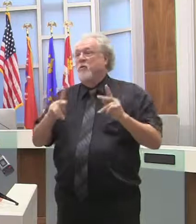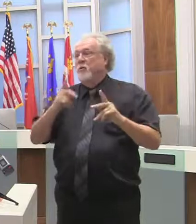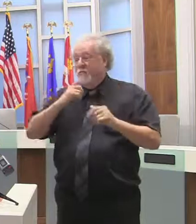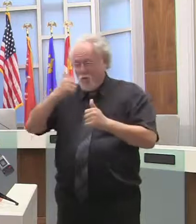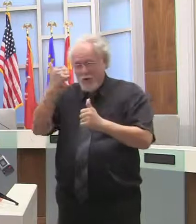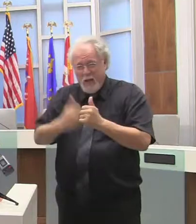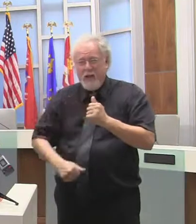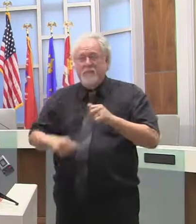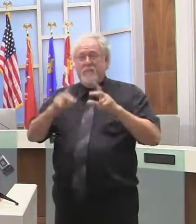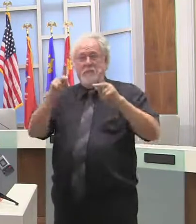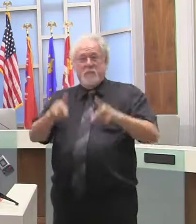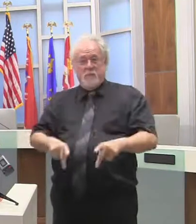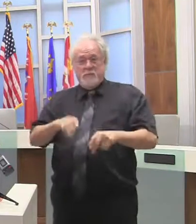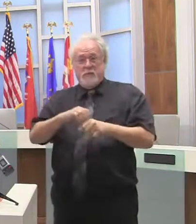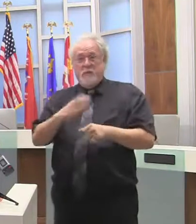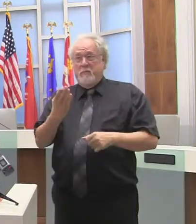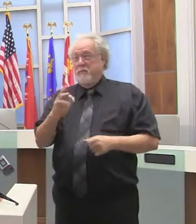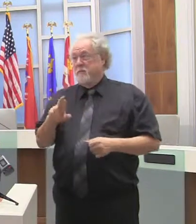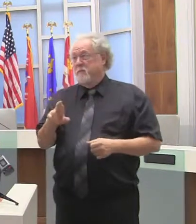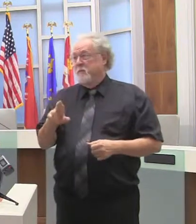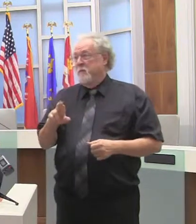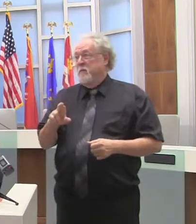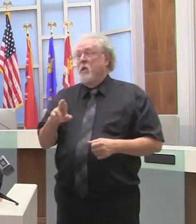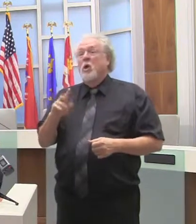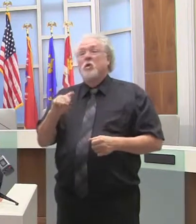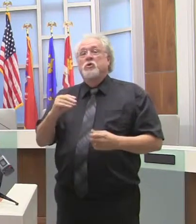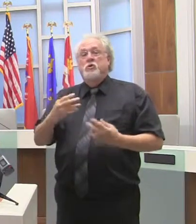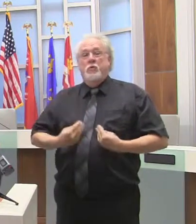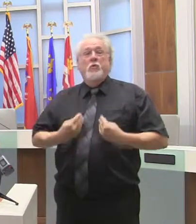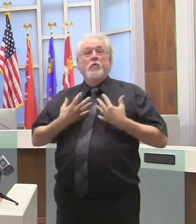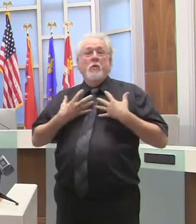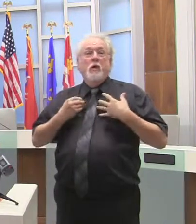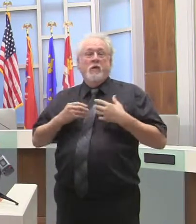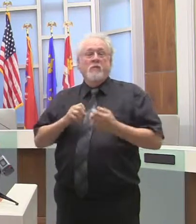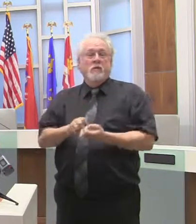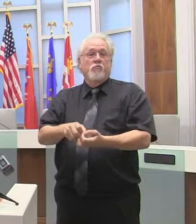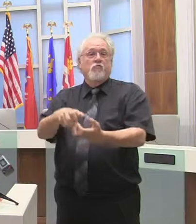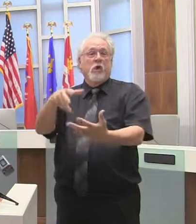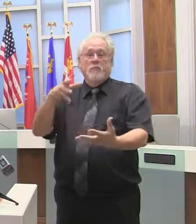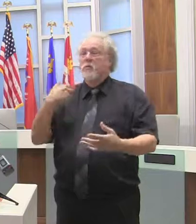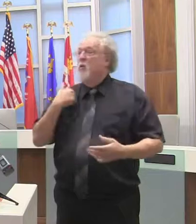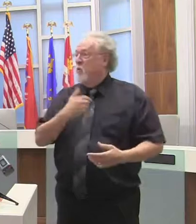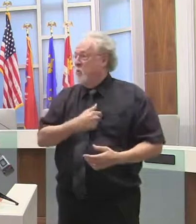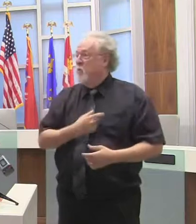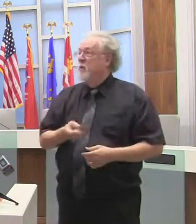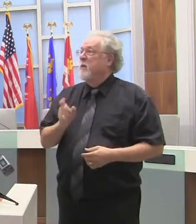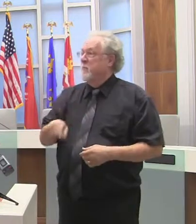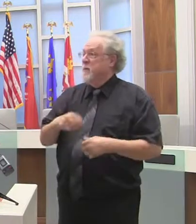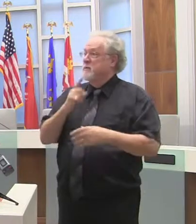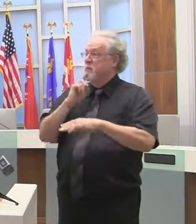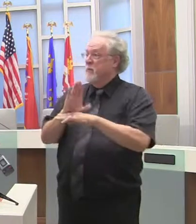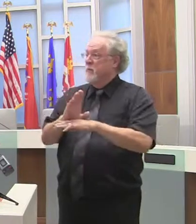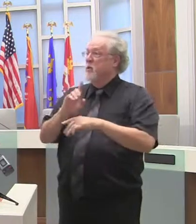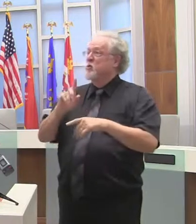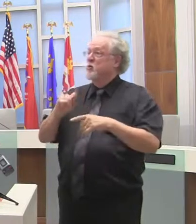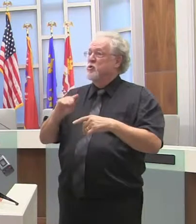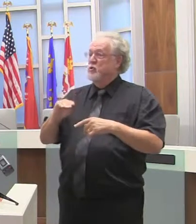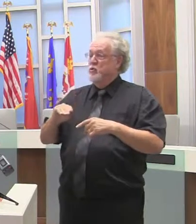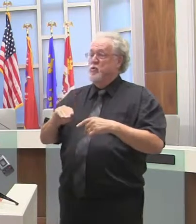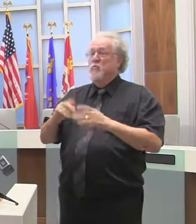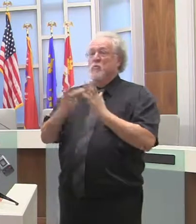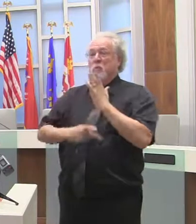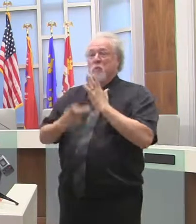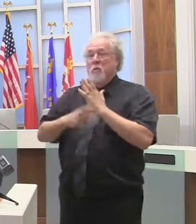for every citizen of Baton Rouge to thrive and prosper. We must commit to initiatives